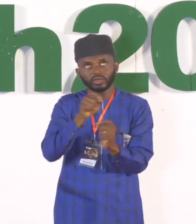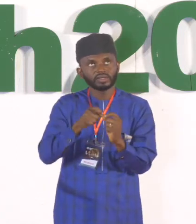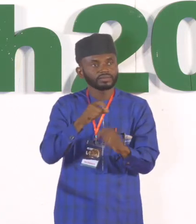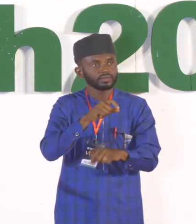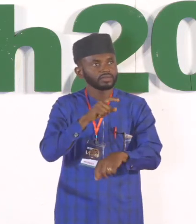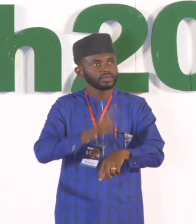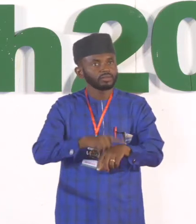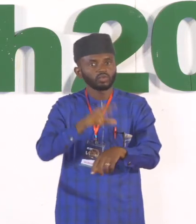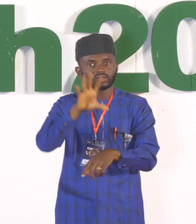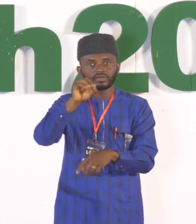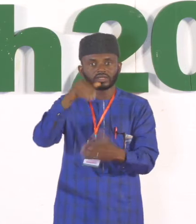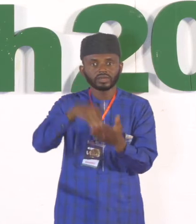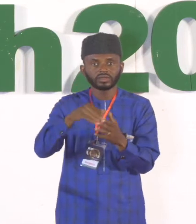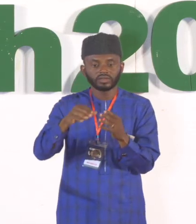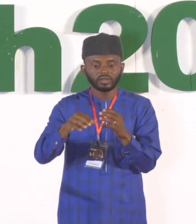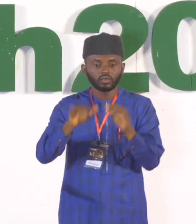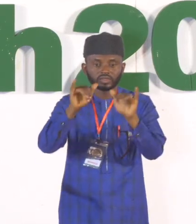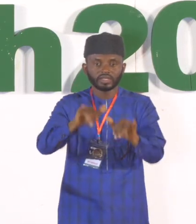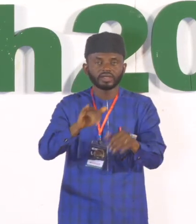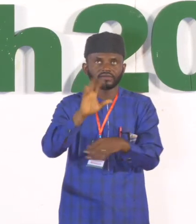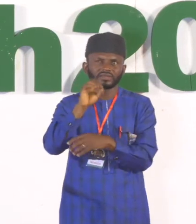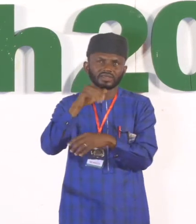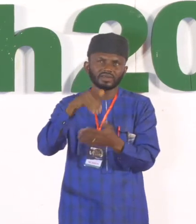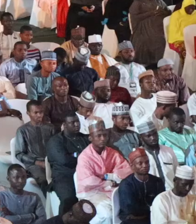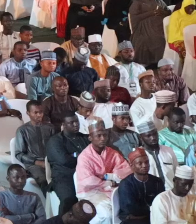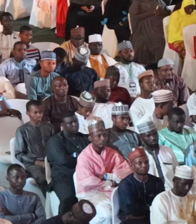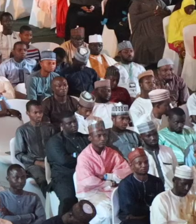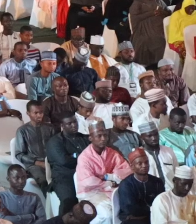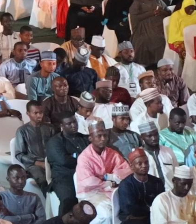10,000 years. May Allah make it easy for us.